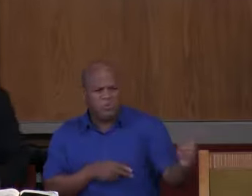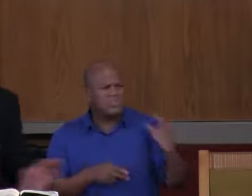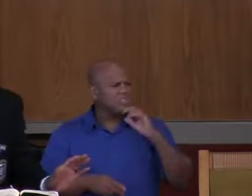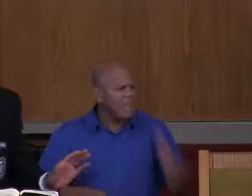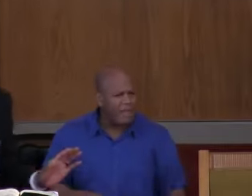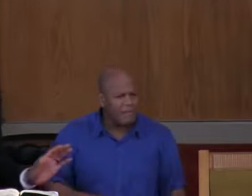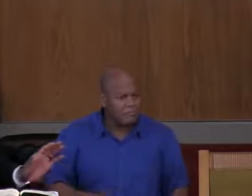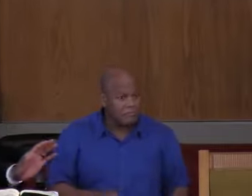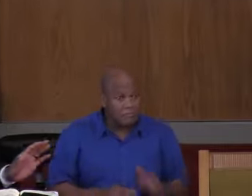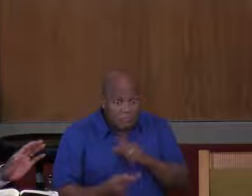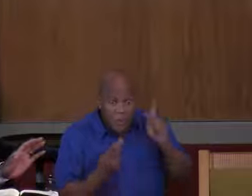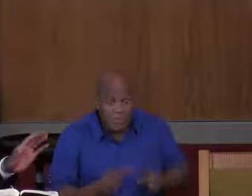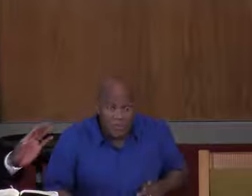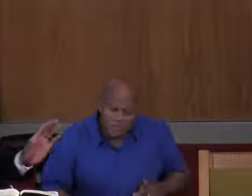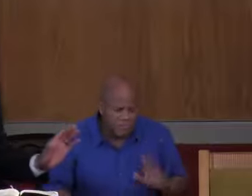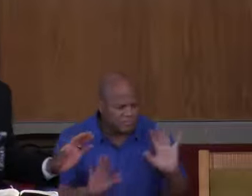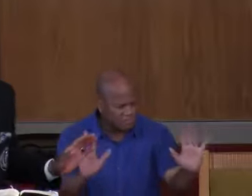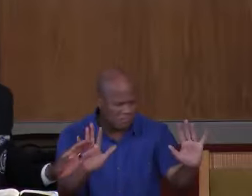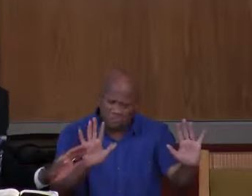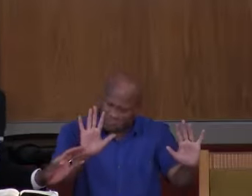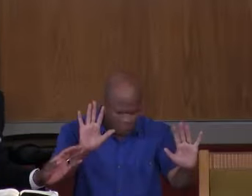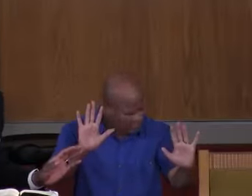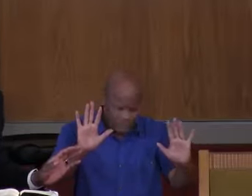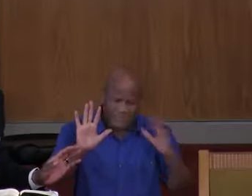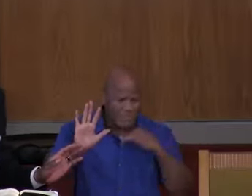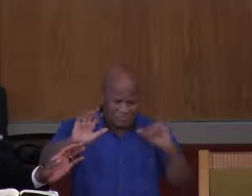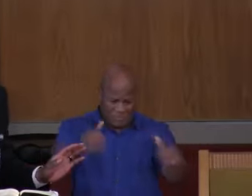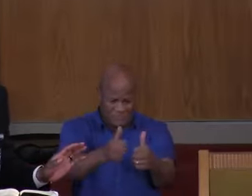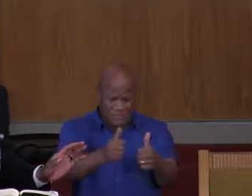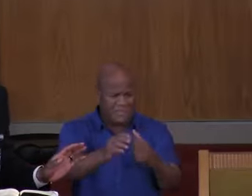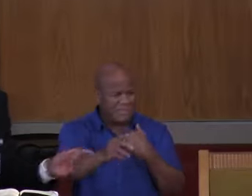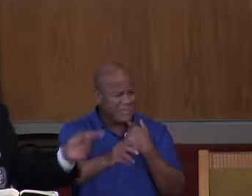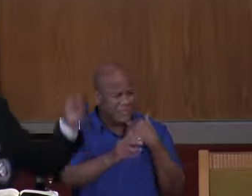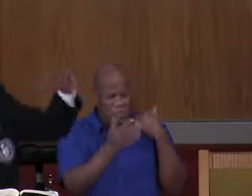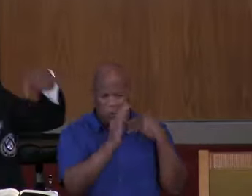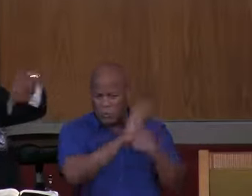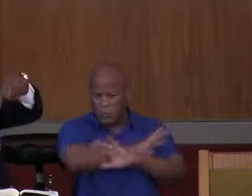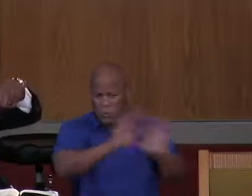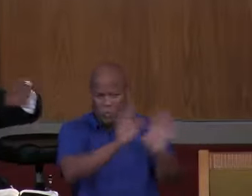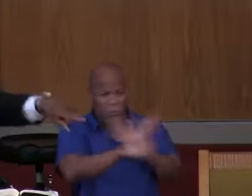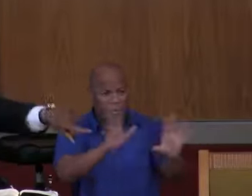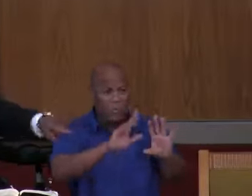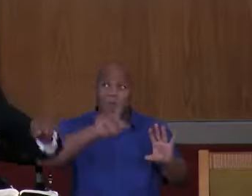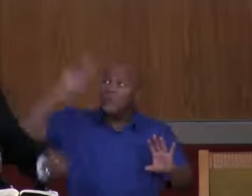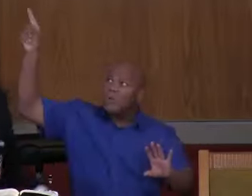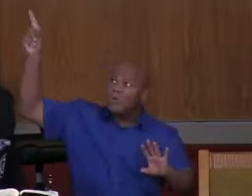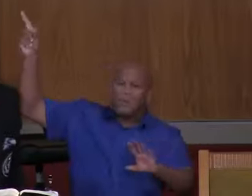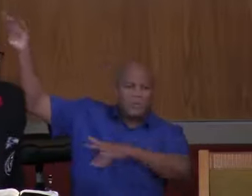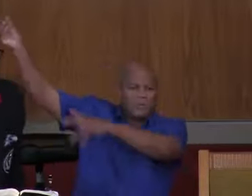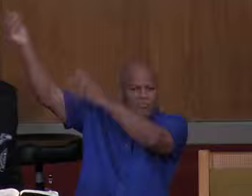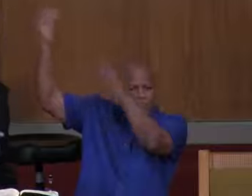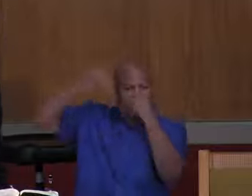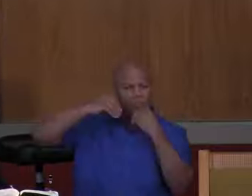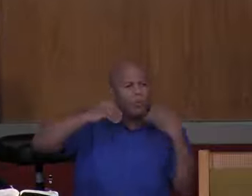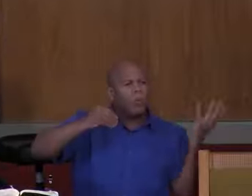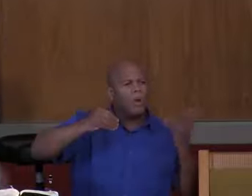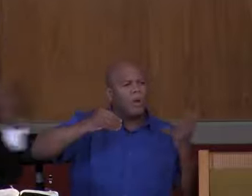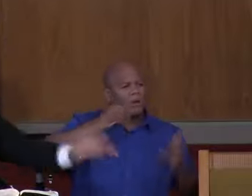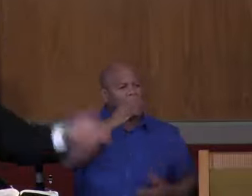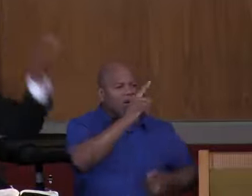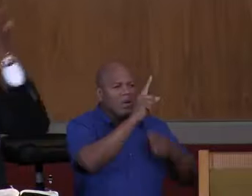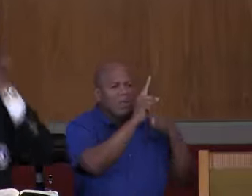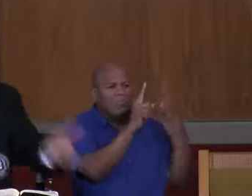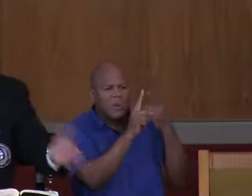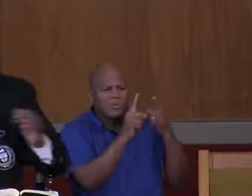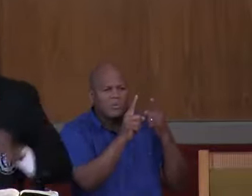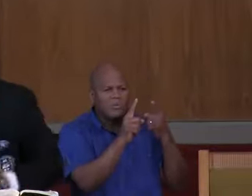We're not perfect. I dare not say that. But he has put in us purpose. What